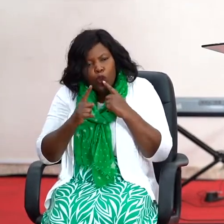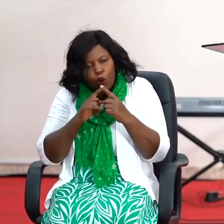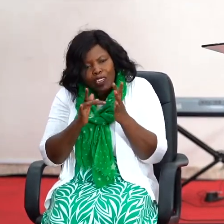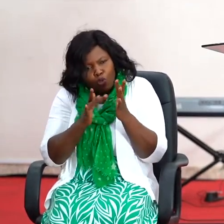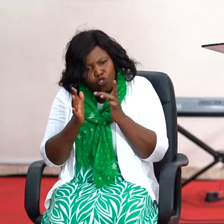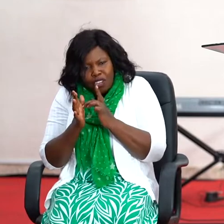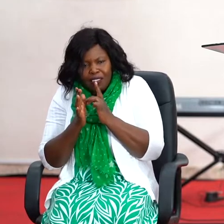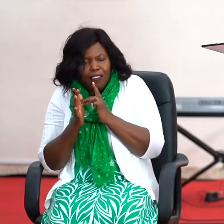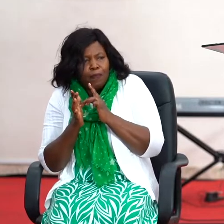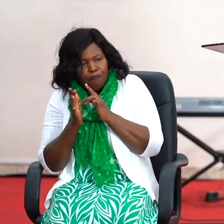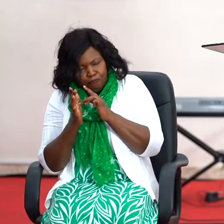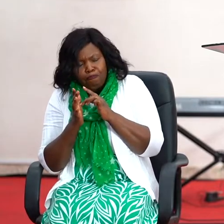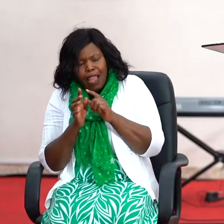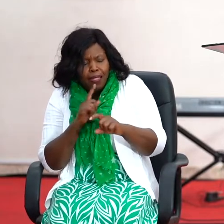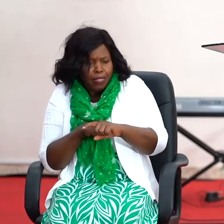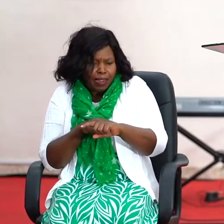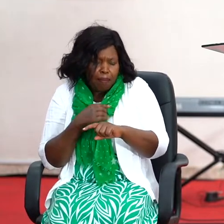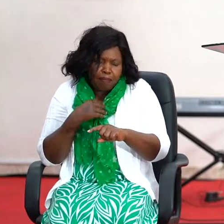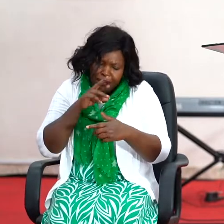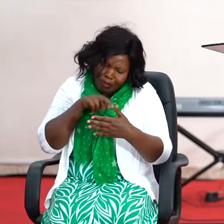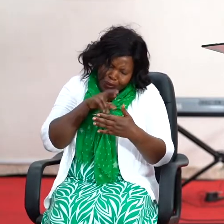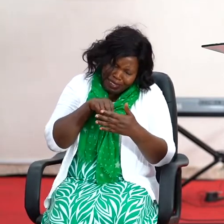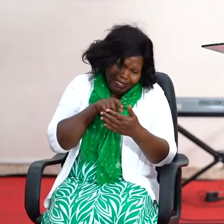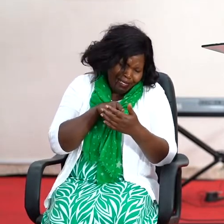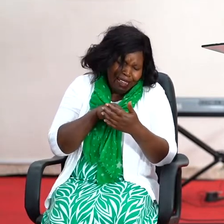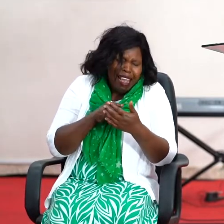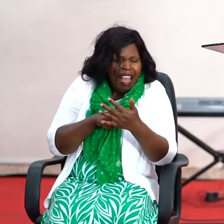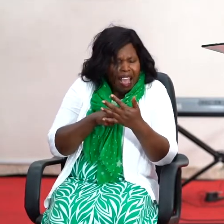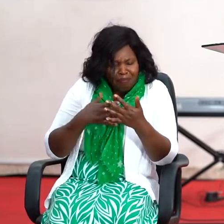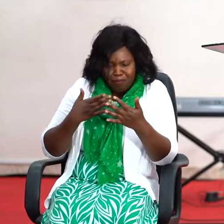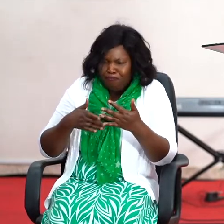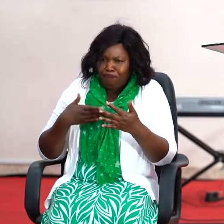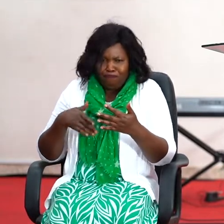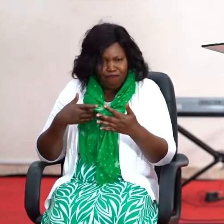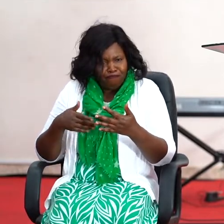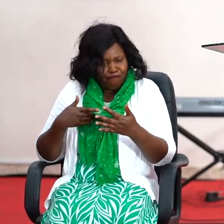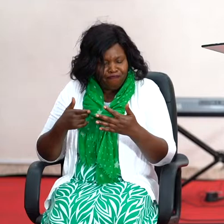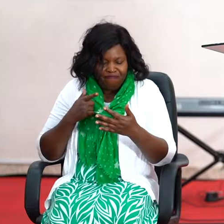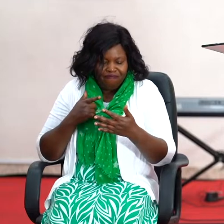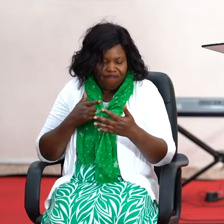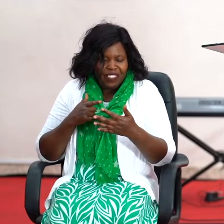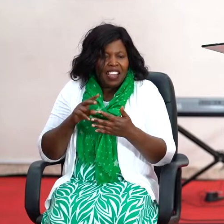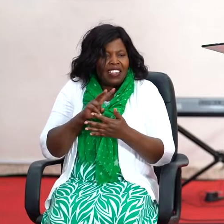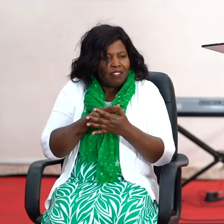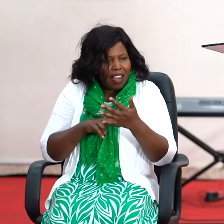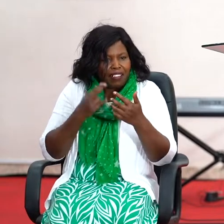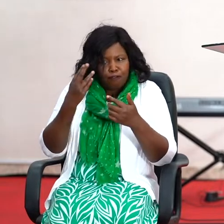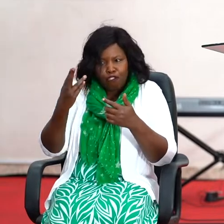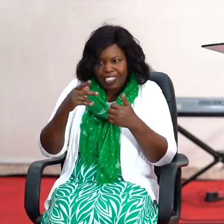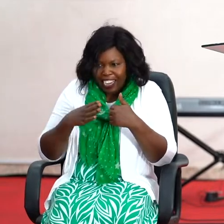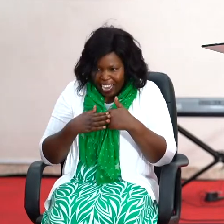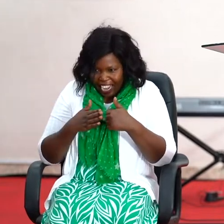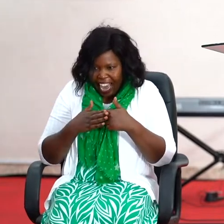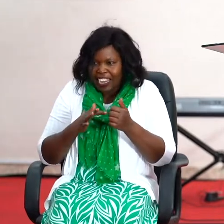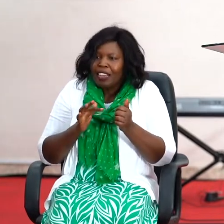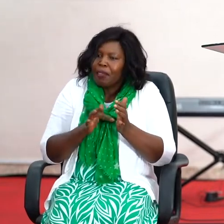You know, I was reading this verse, and I was so amused in verse 49.